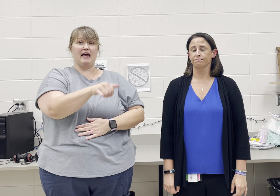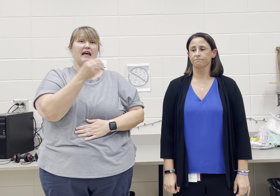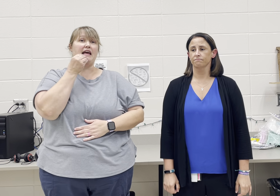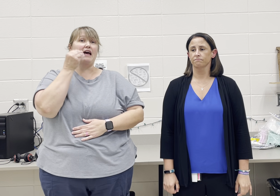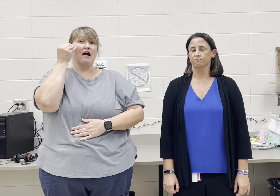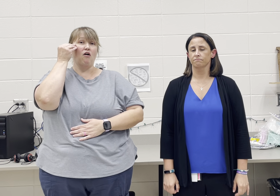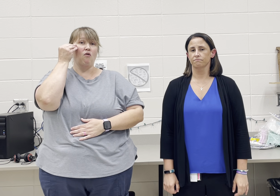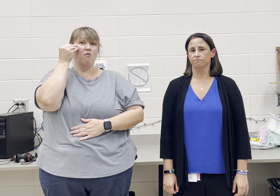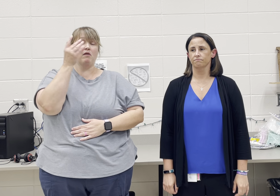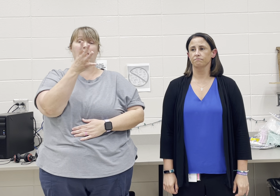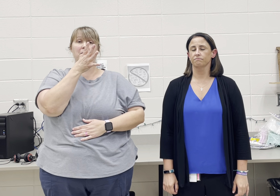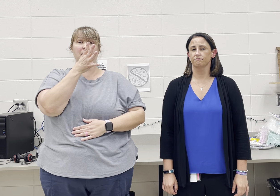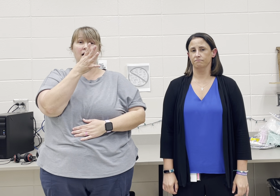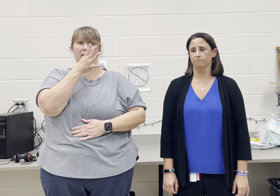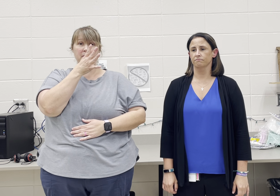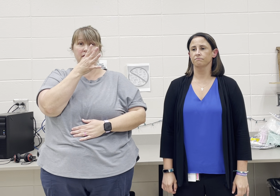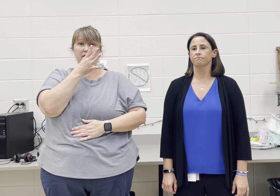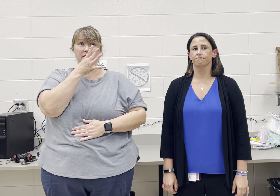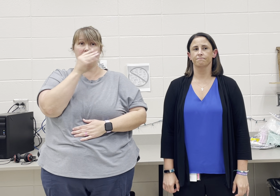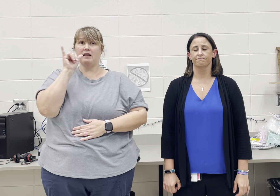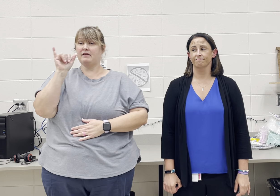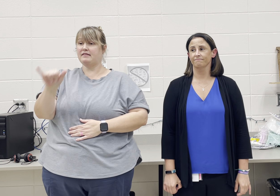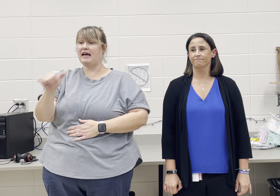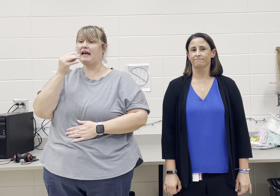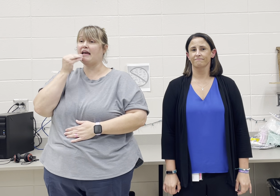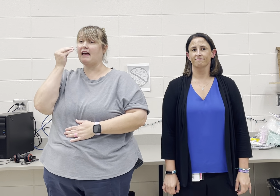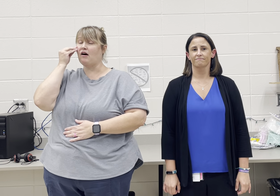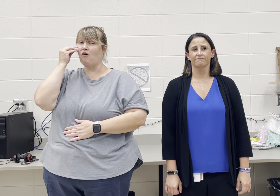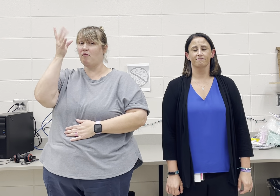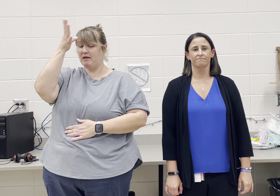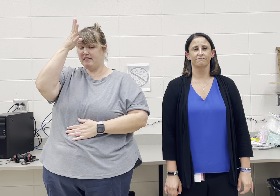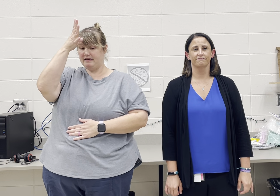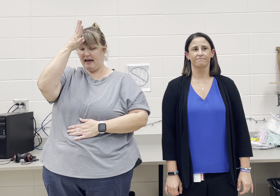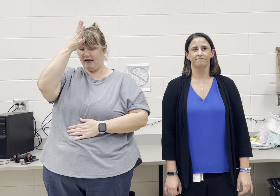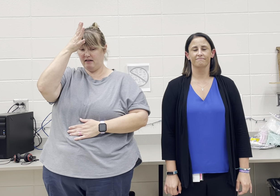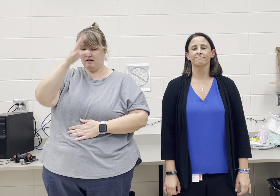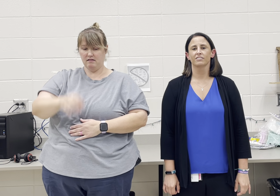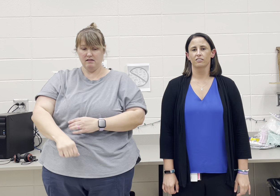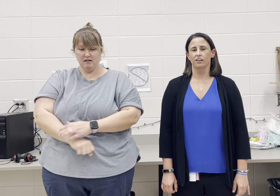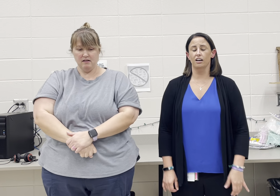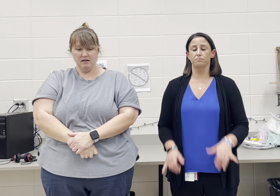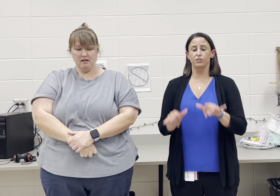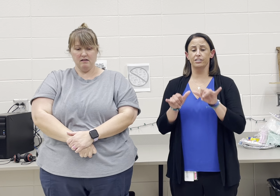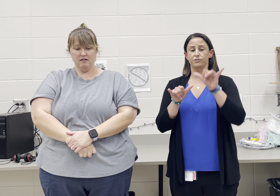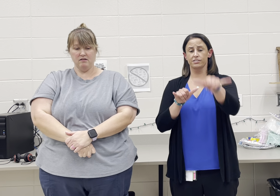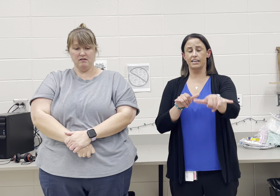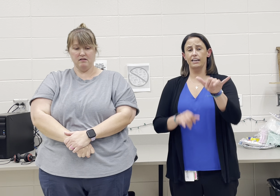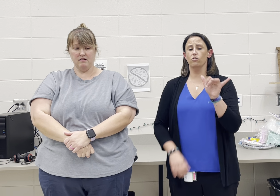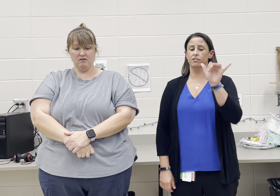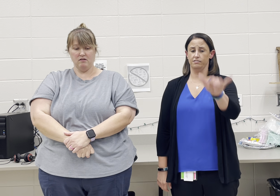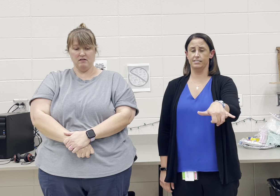stay at home mom, stay at home dad. You could do stay or stay.